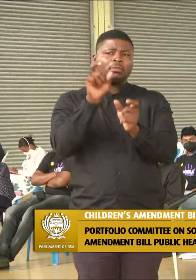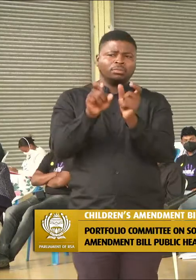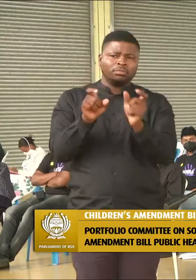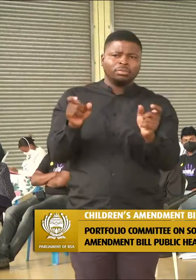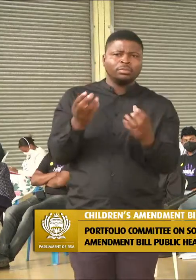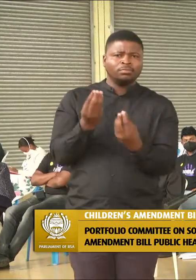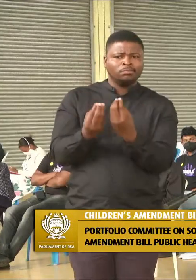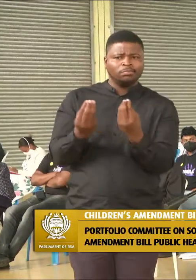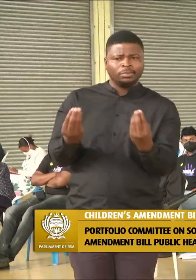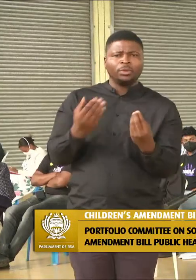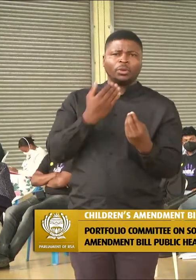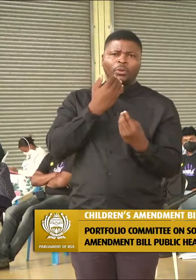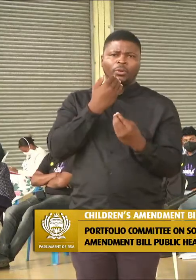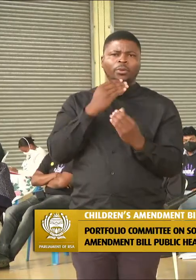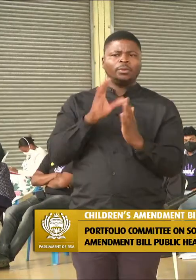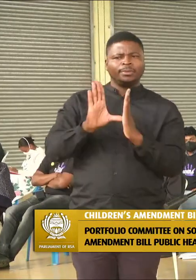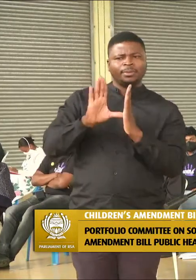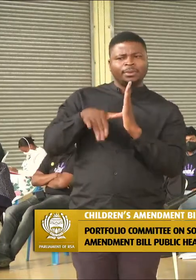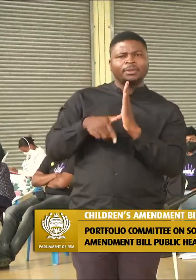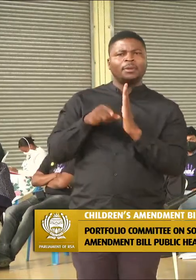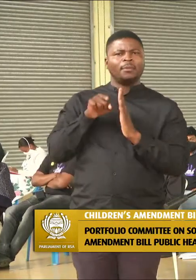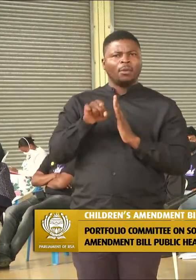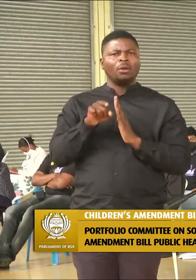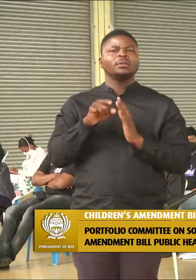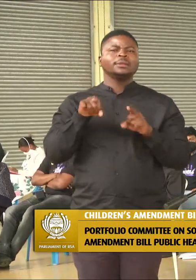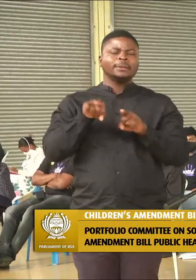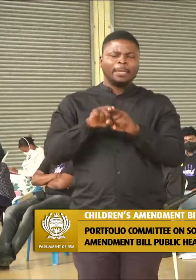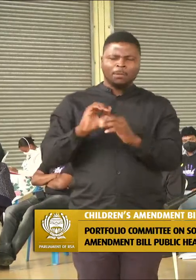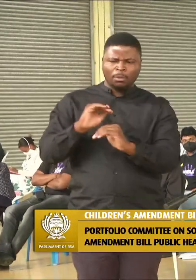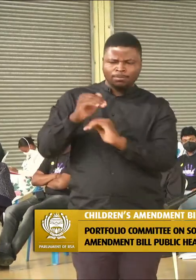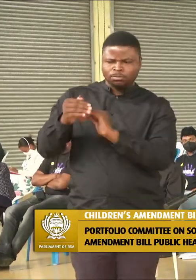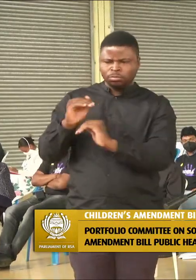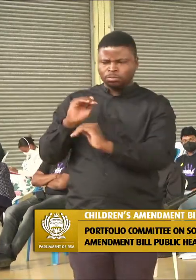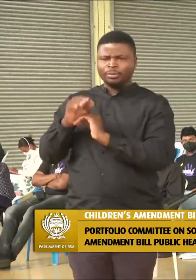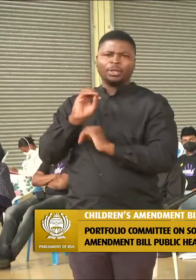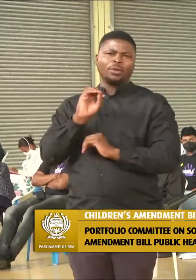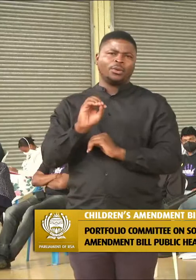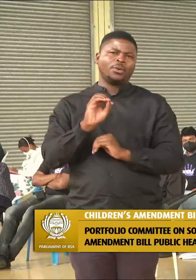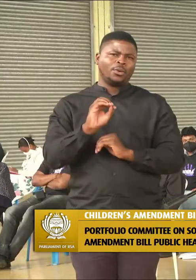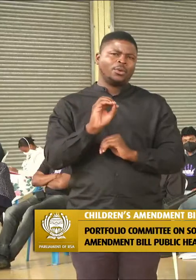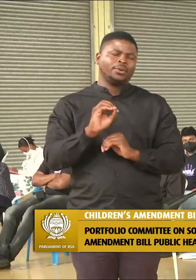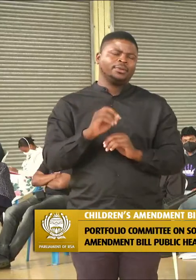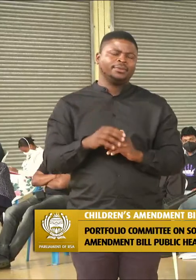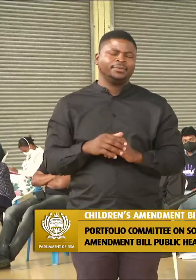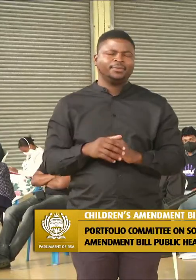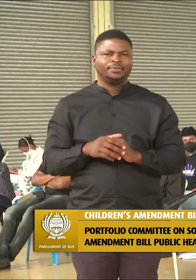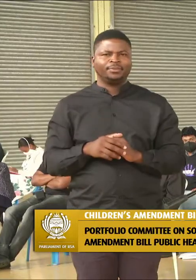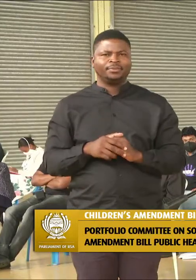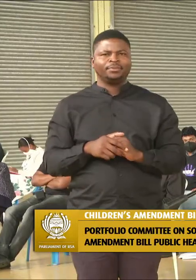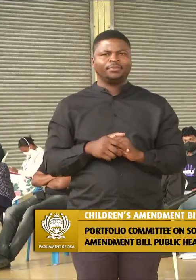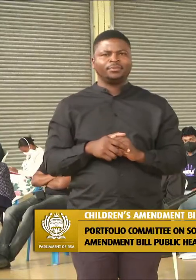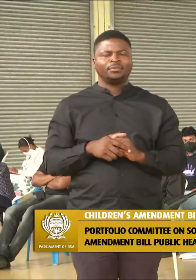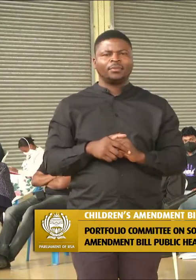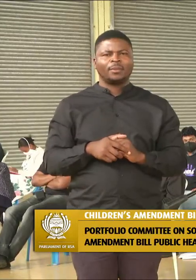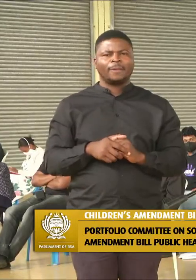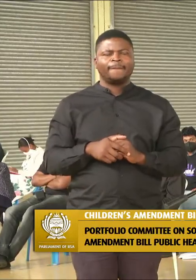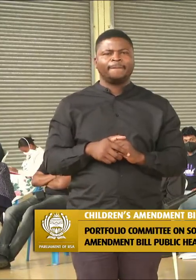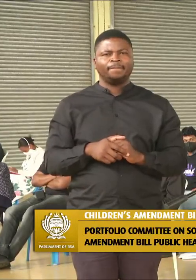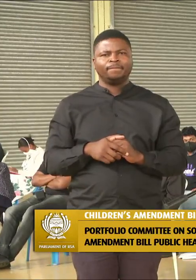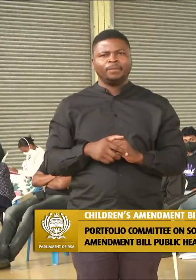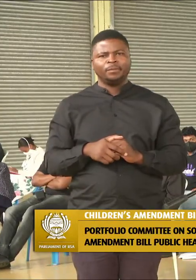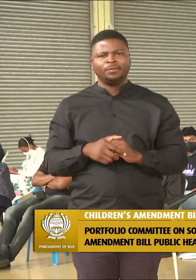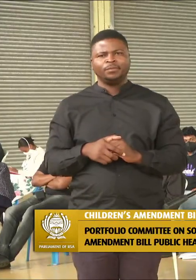abantwana. We also read about the issue of how to take care of children